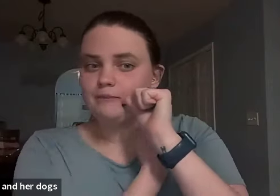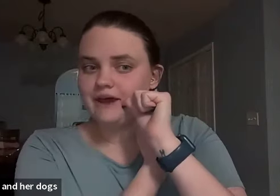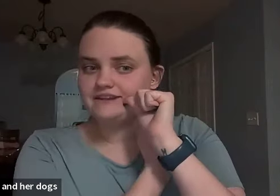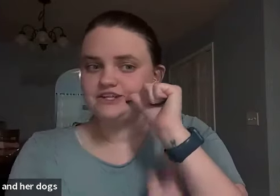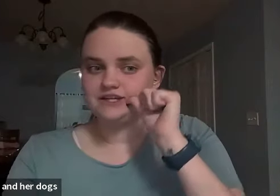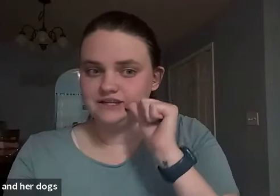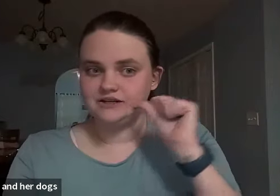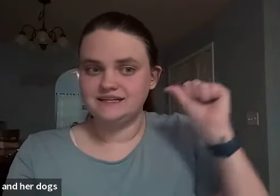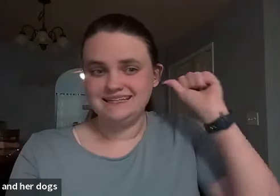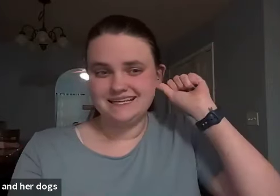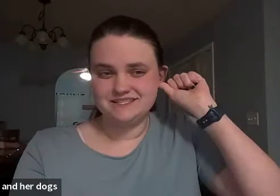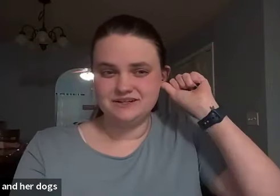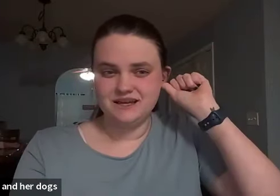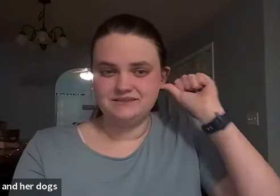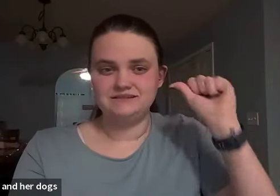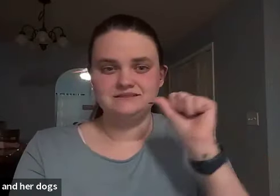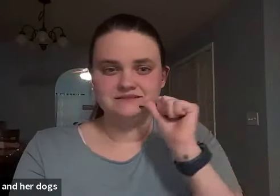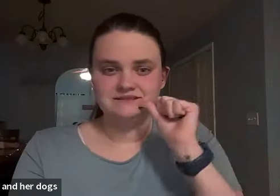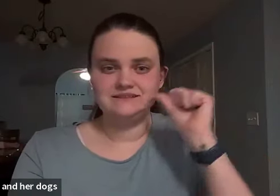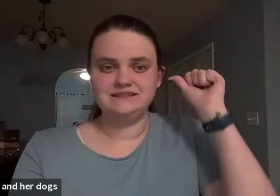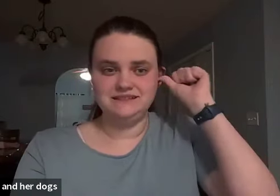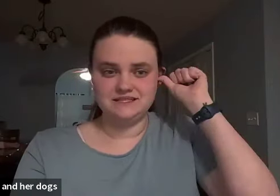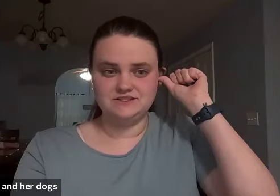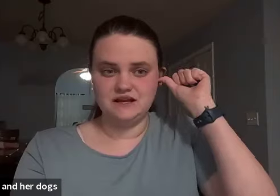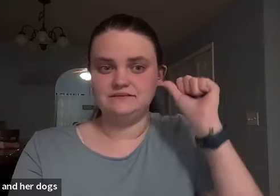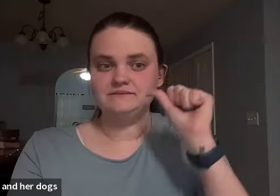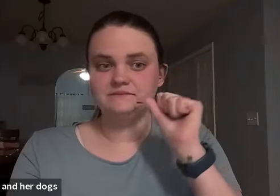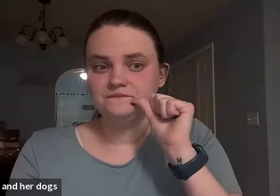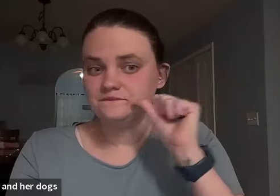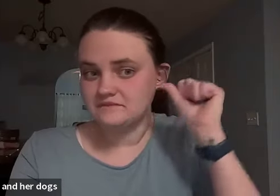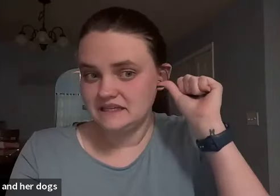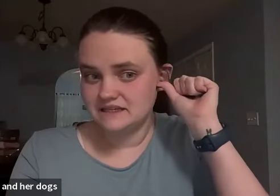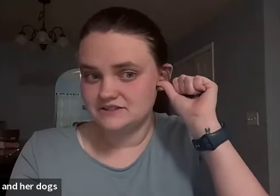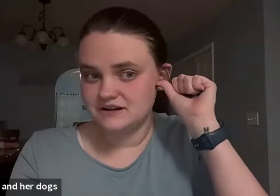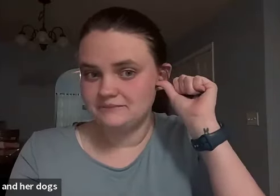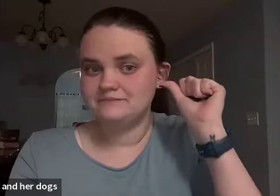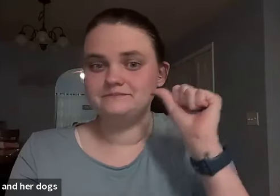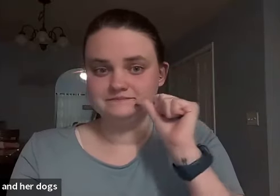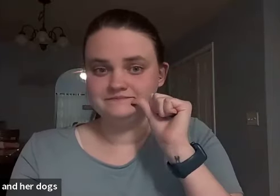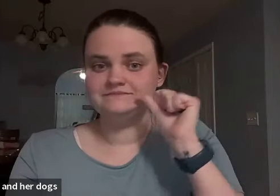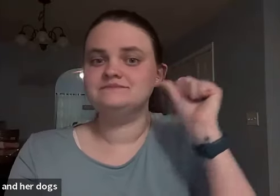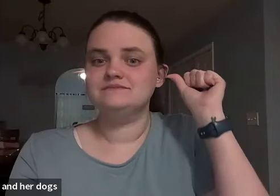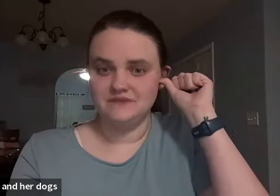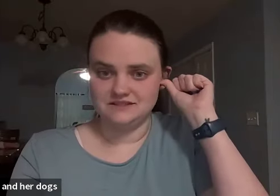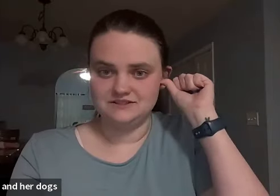going to go back to your ear. Yesterday. Yesterday. Yesterday.